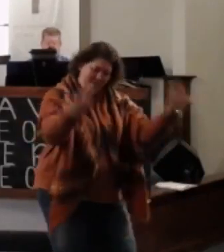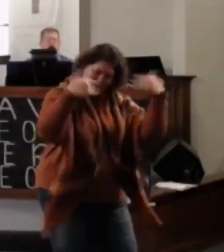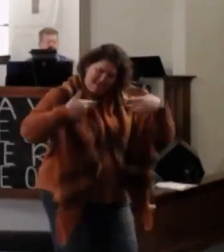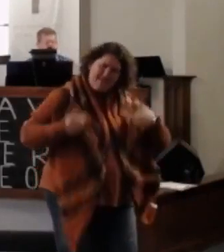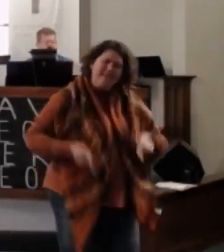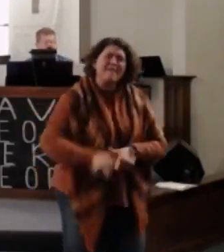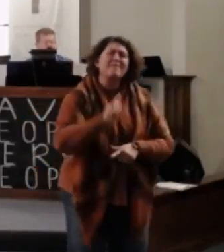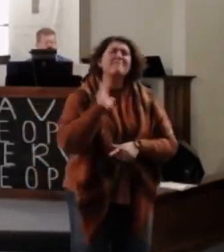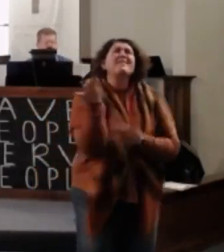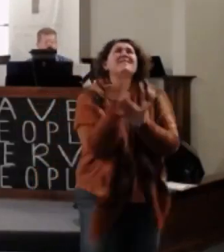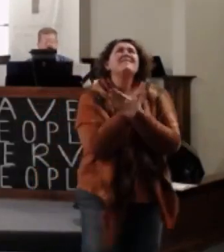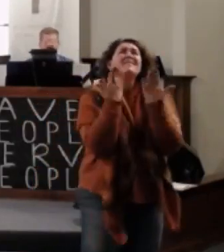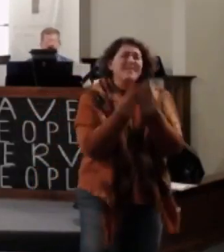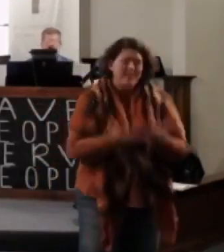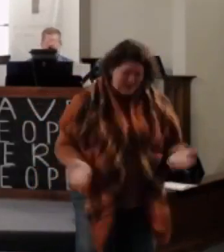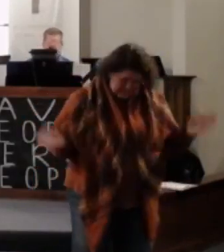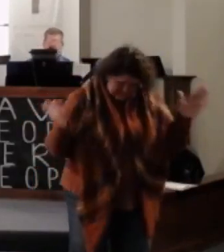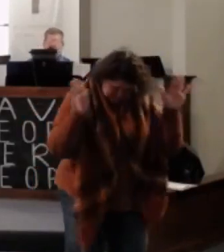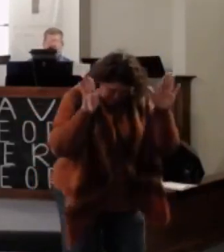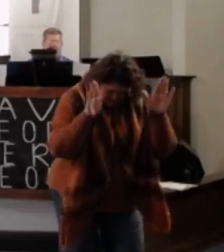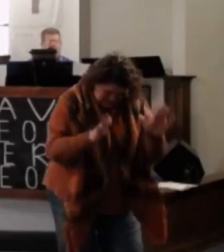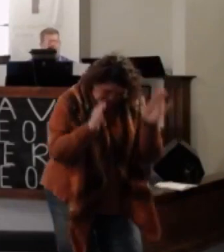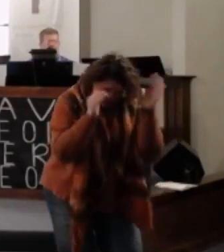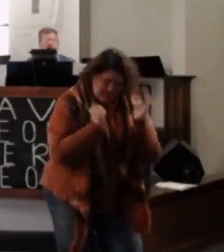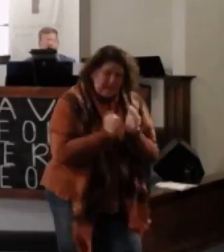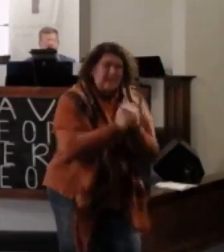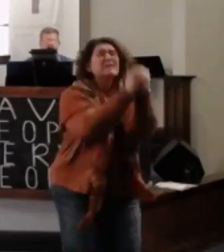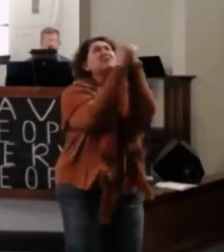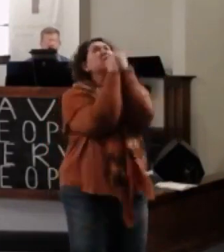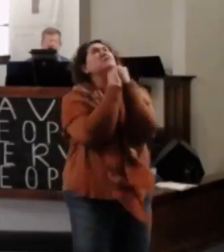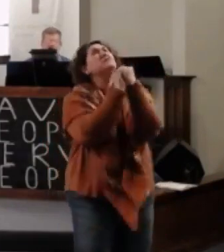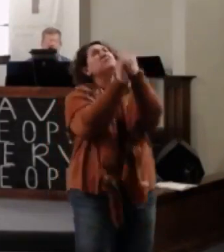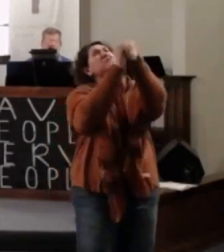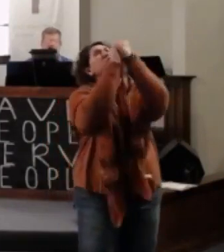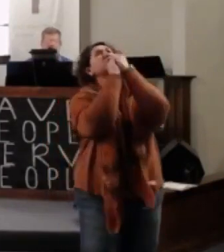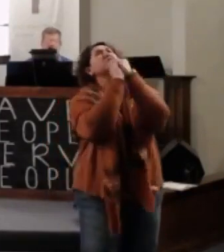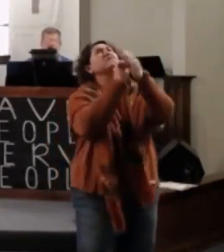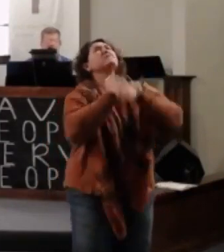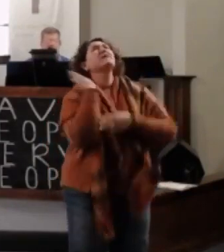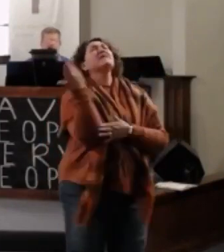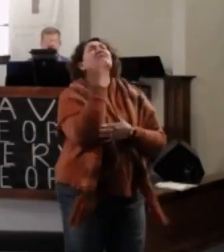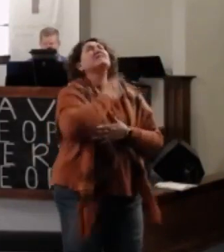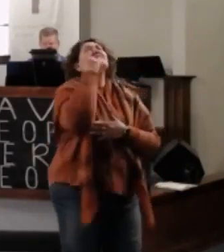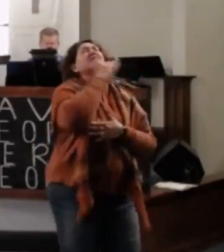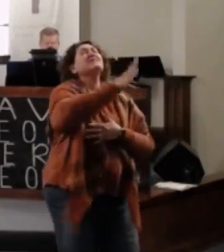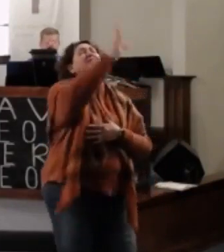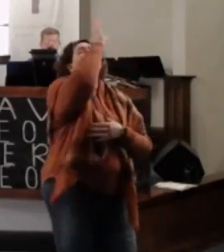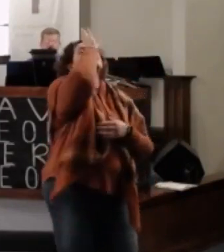Worship.